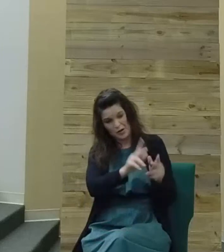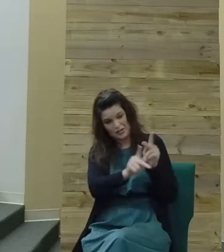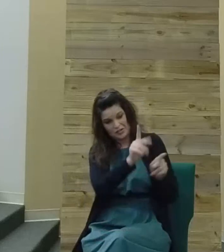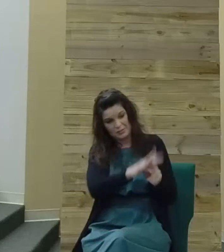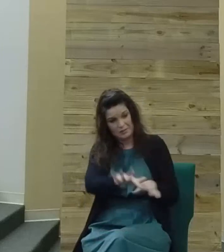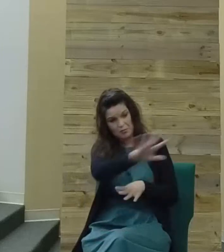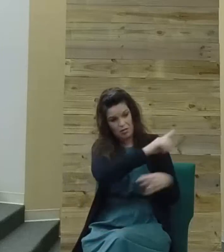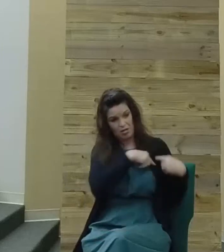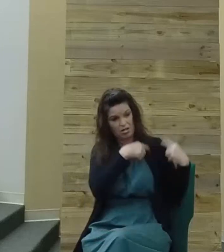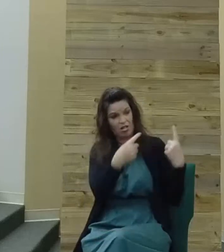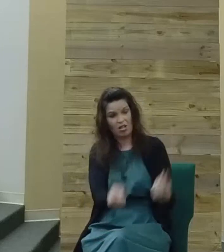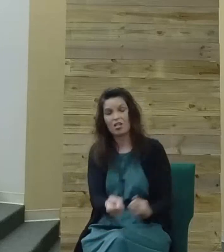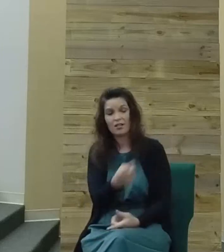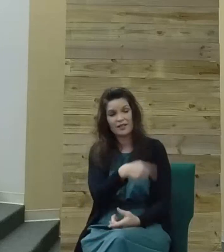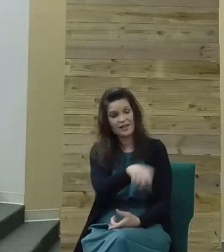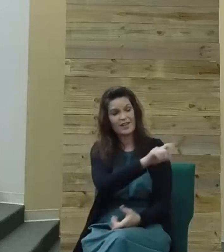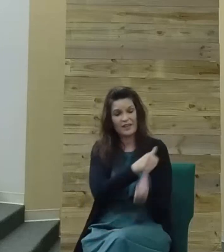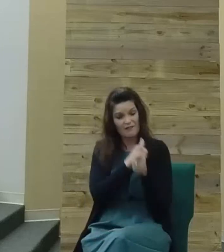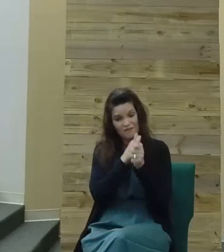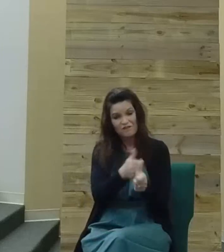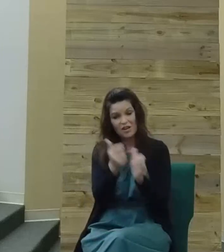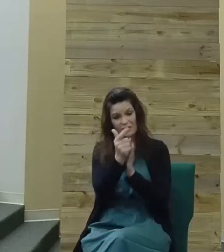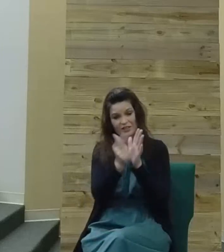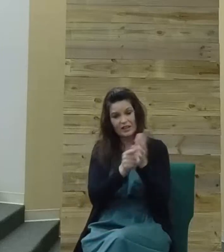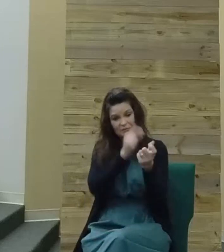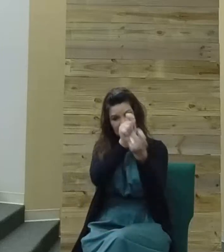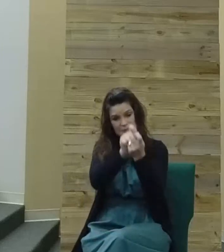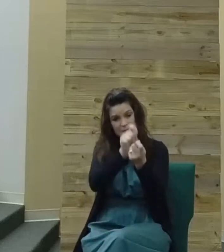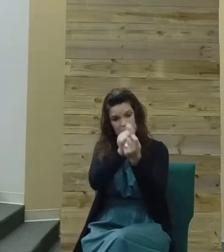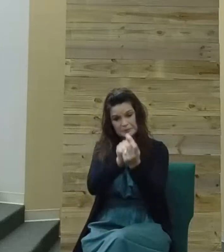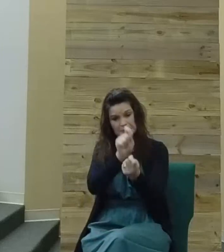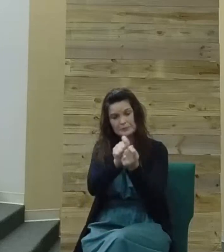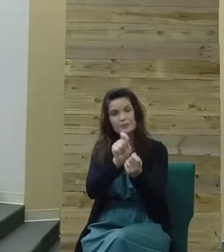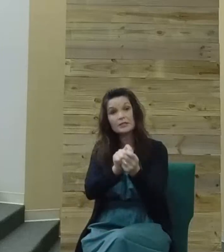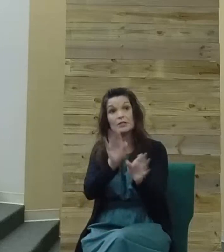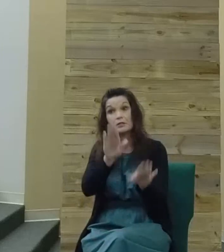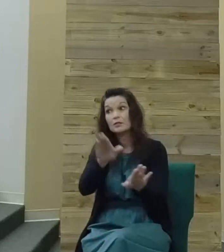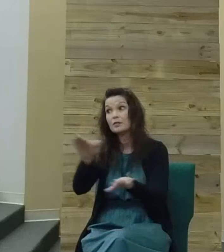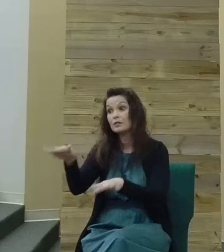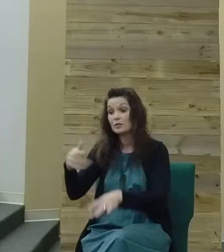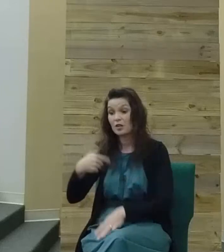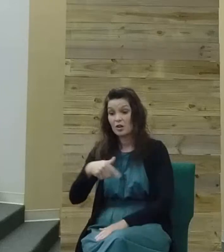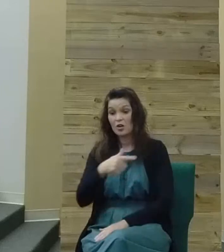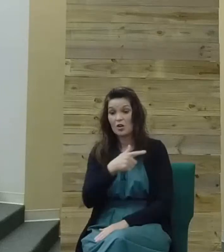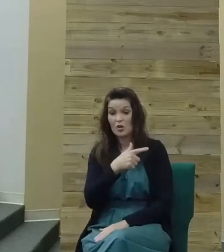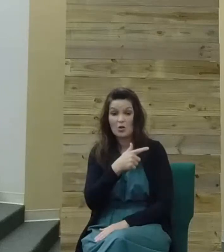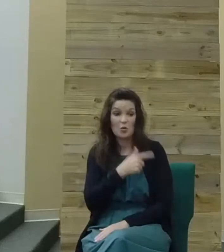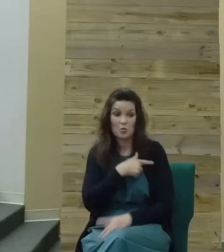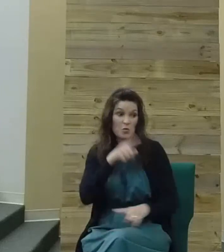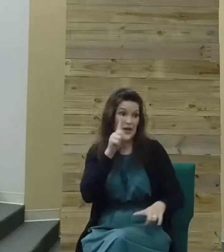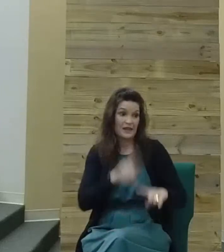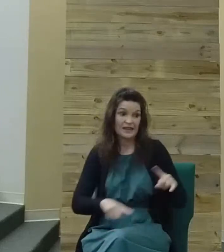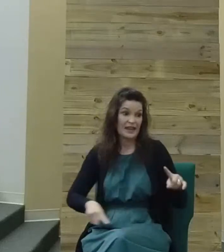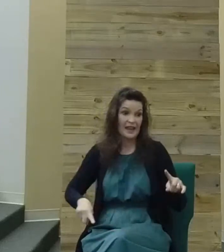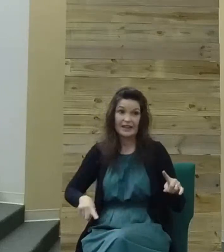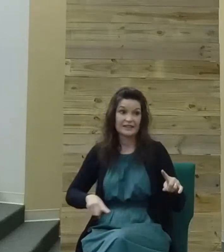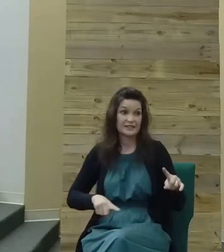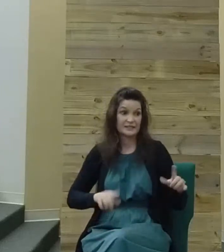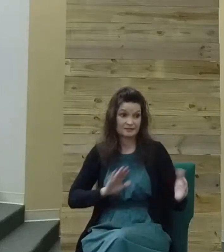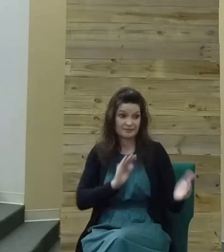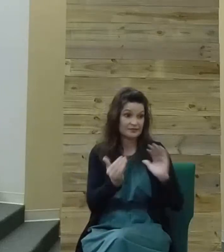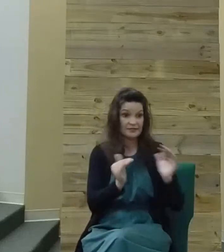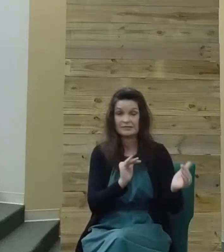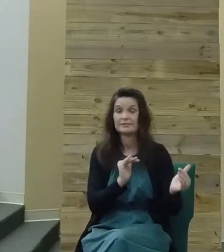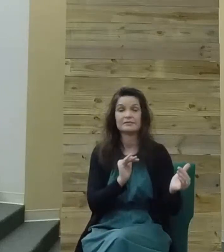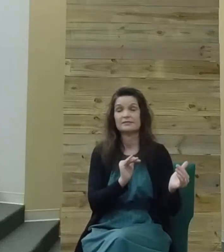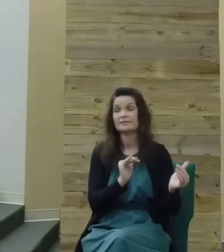people we can think of that ever lived. They follow the law like nobody else could. Listen, we couldn't possibly live up to their